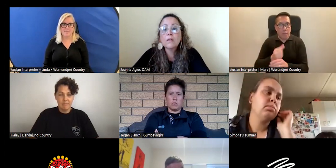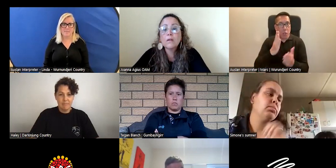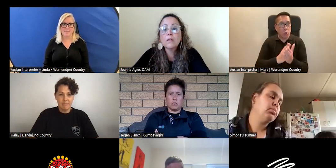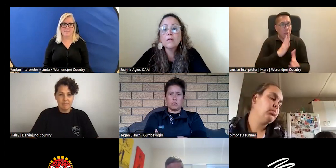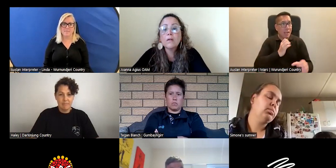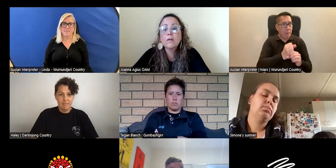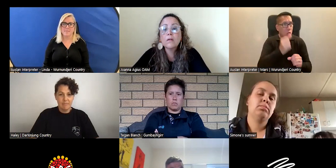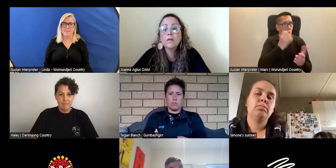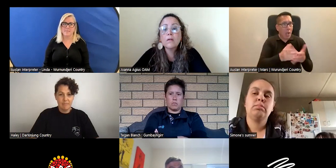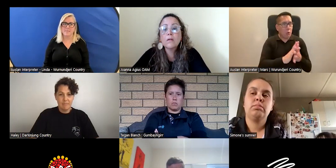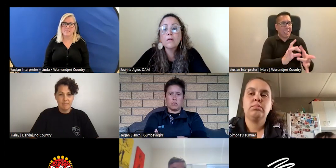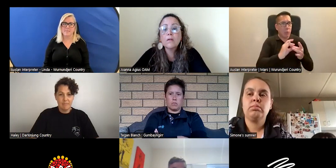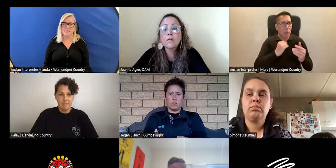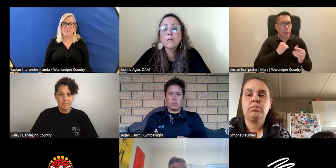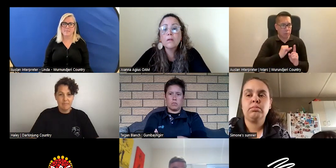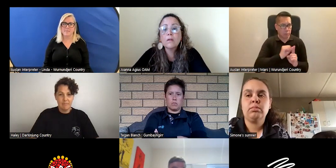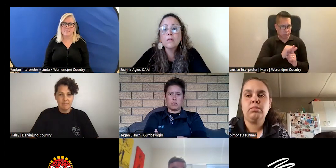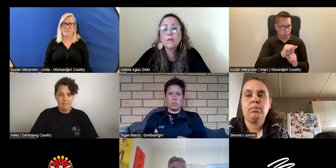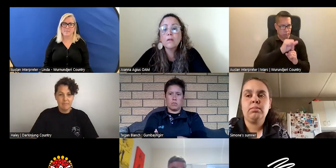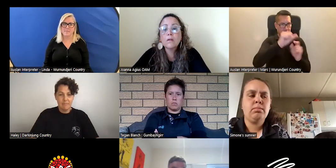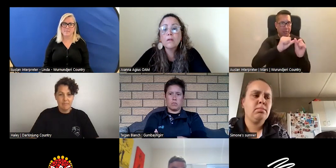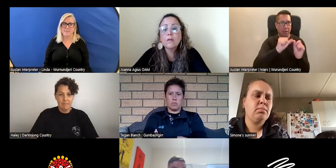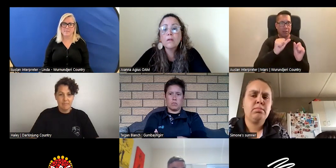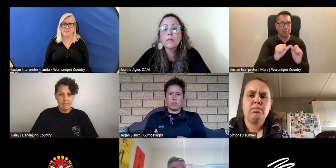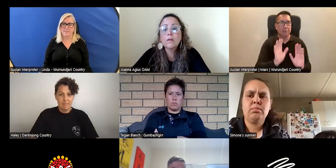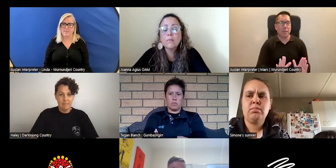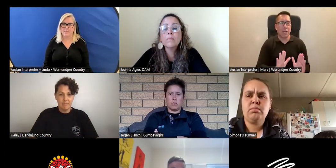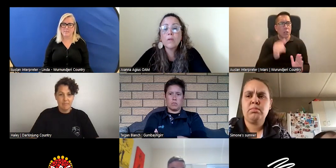us. And then particularly when we've got,